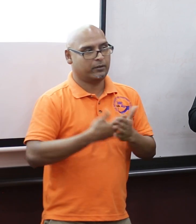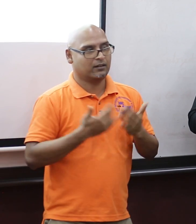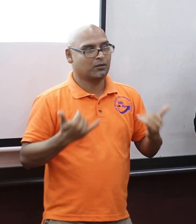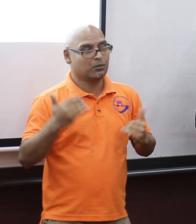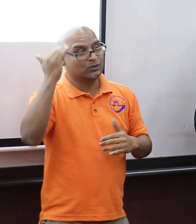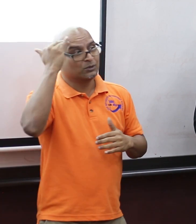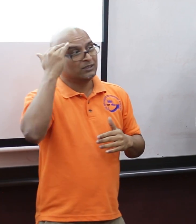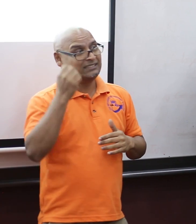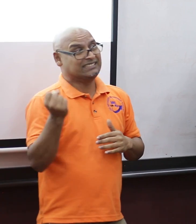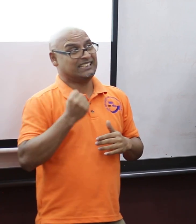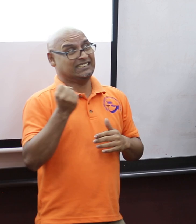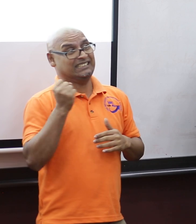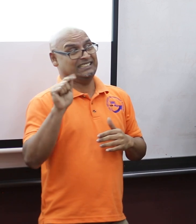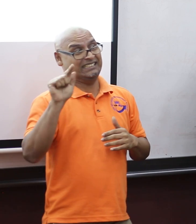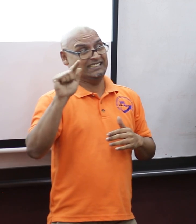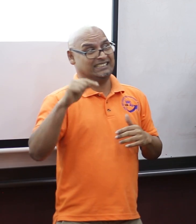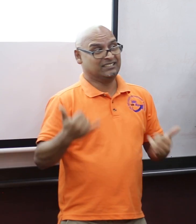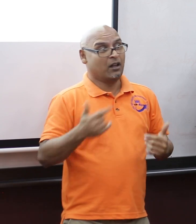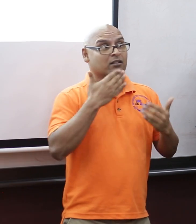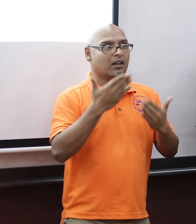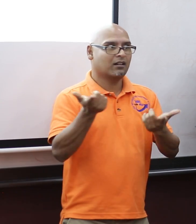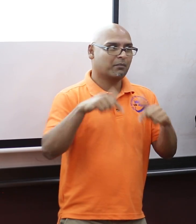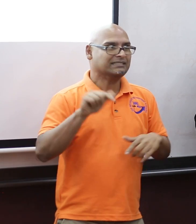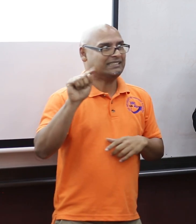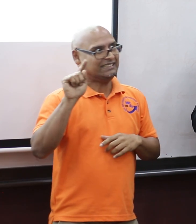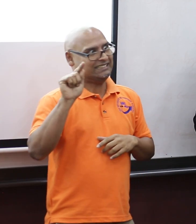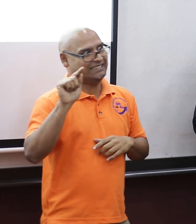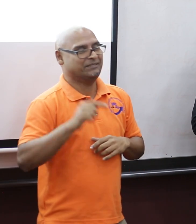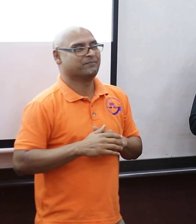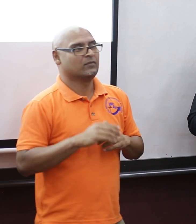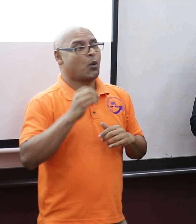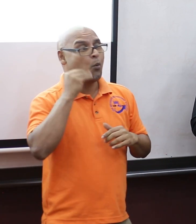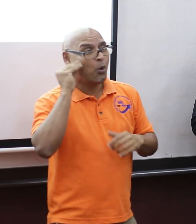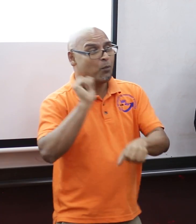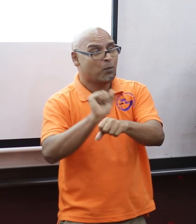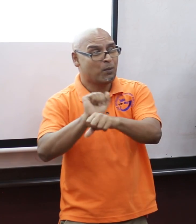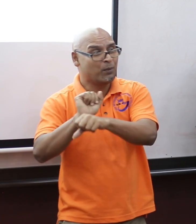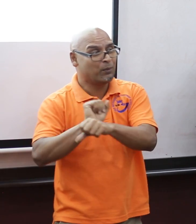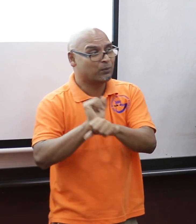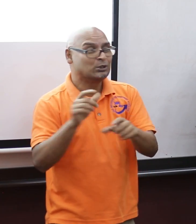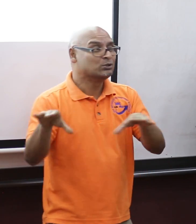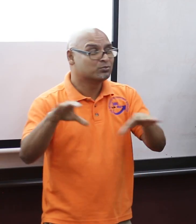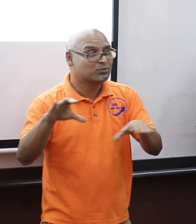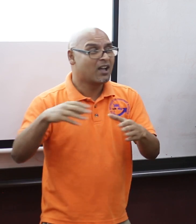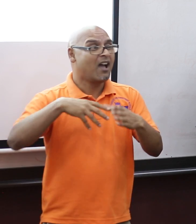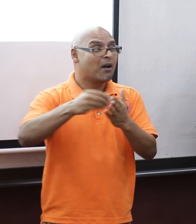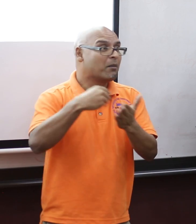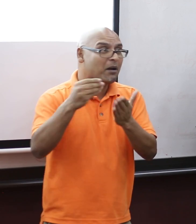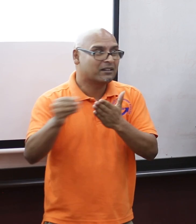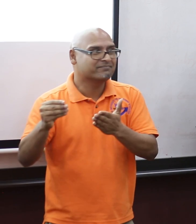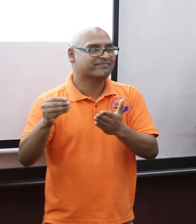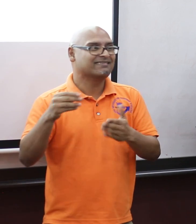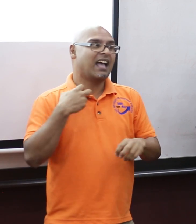know thank everybody for coming out. Saturday is like my chores, laundry, shopping, everything day, so it's hard to give up that